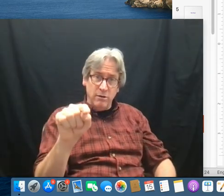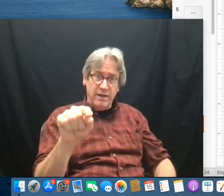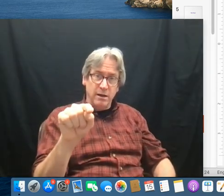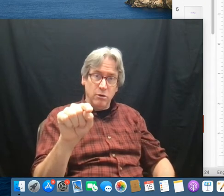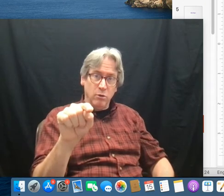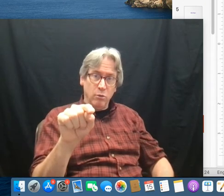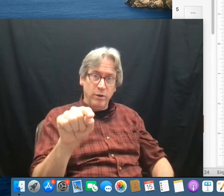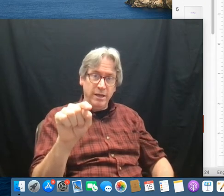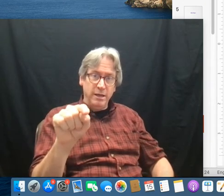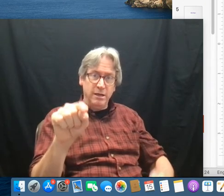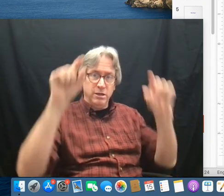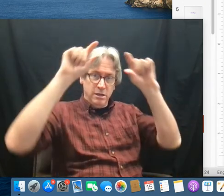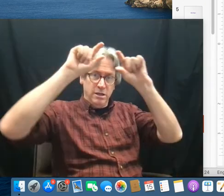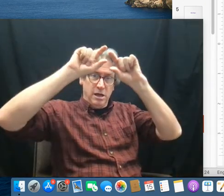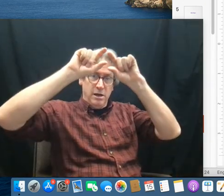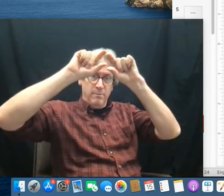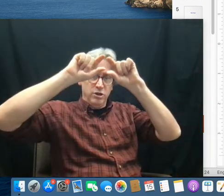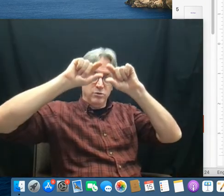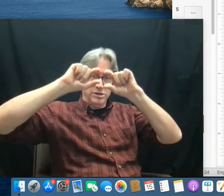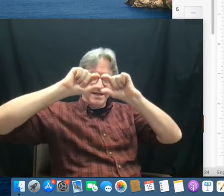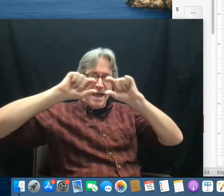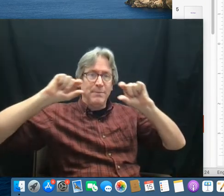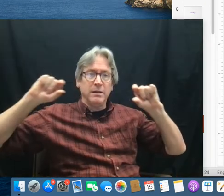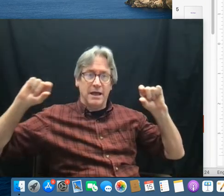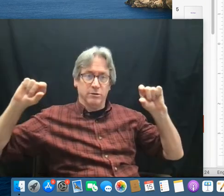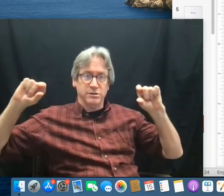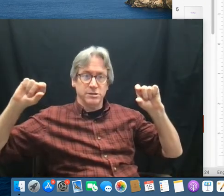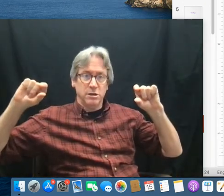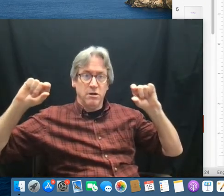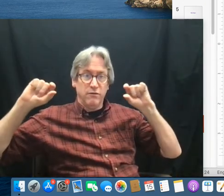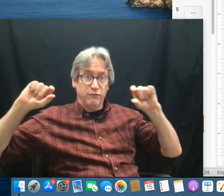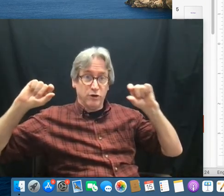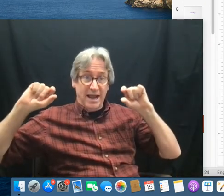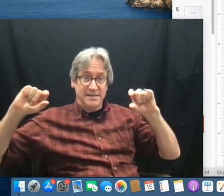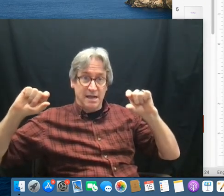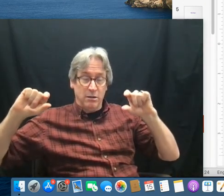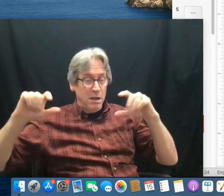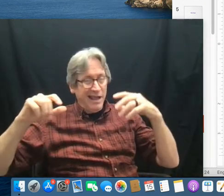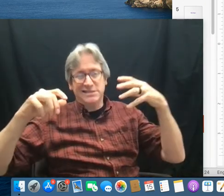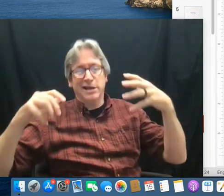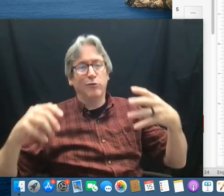So by all means, if something else works for you, that's great. If you had